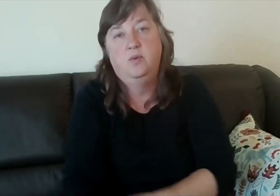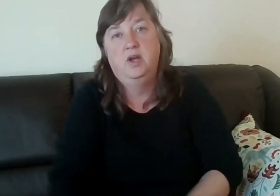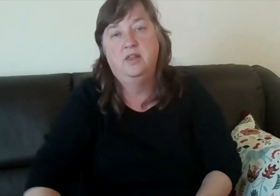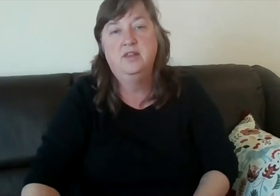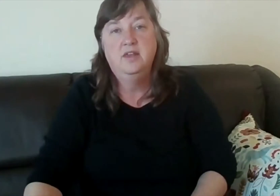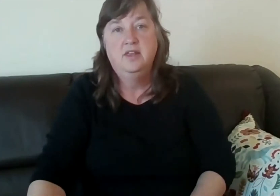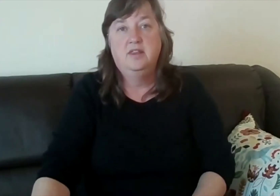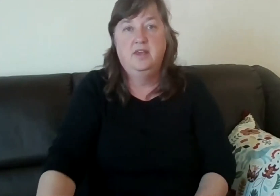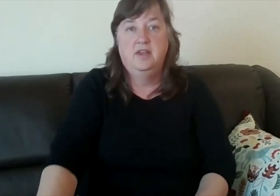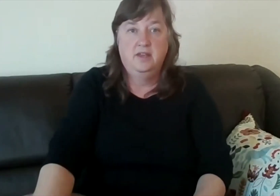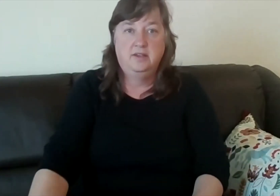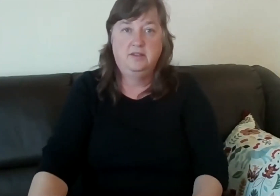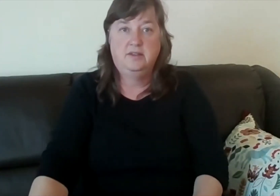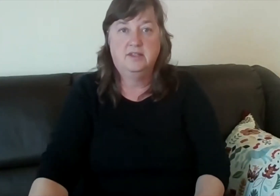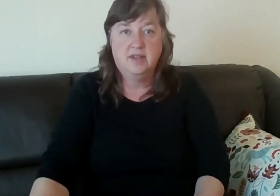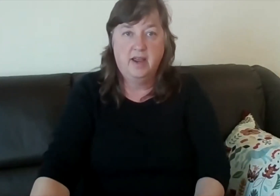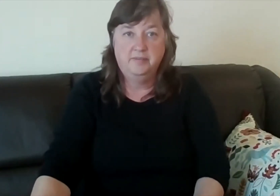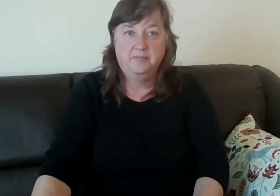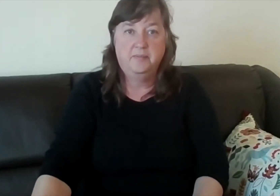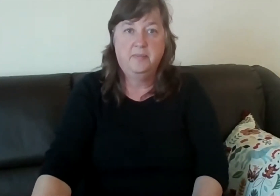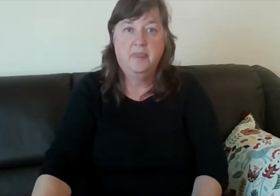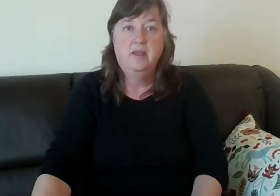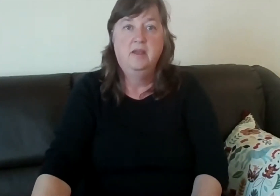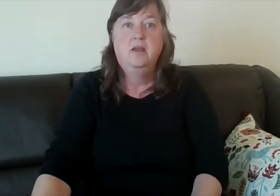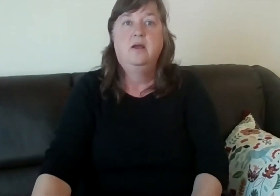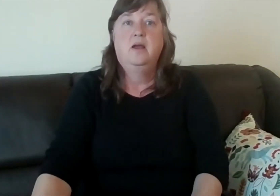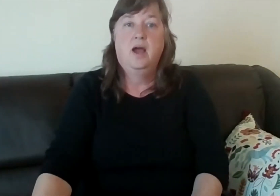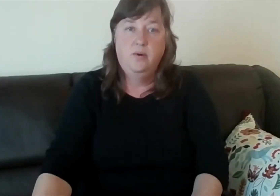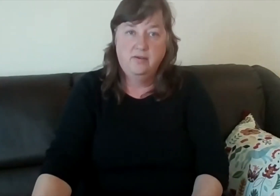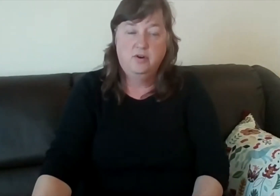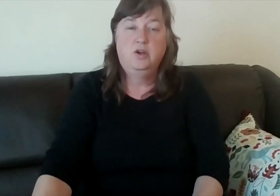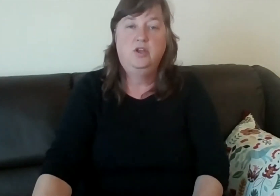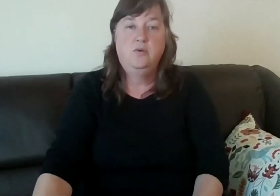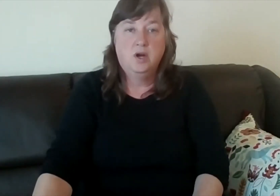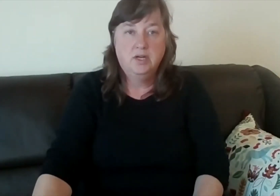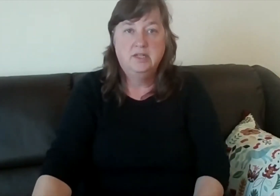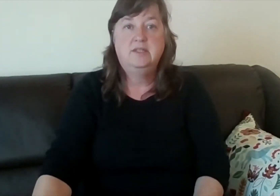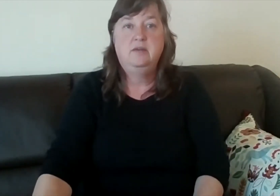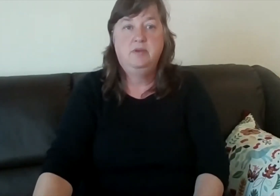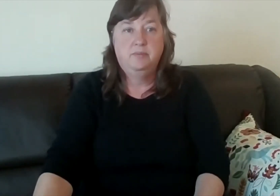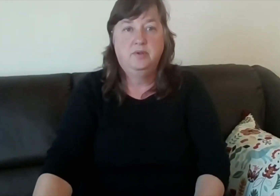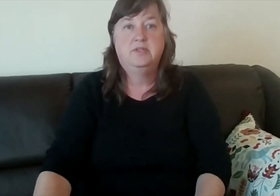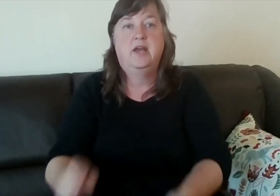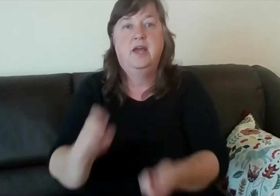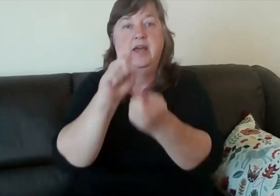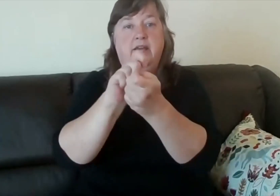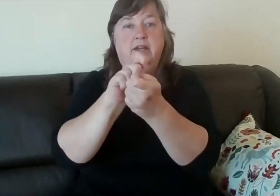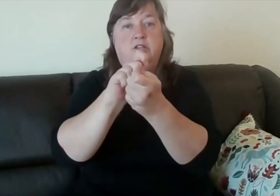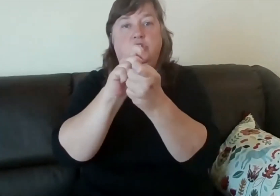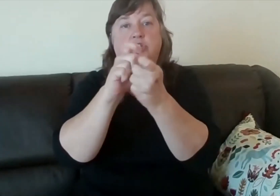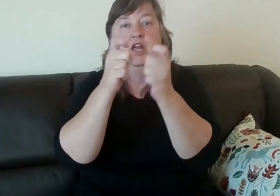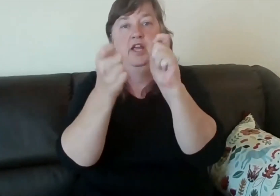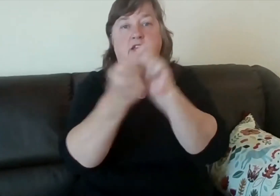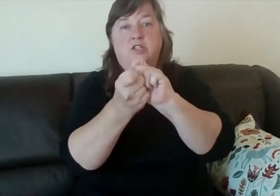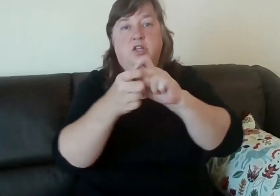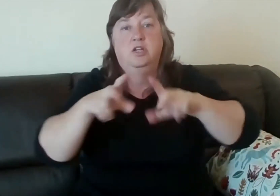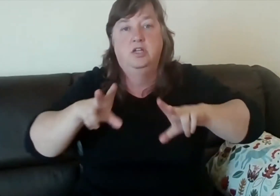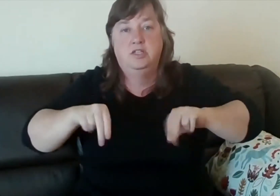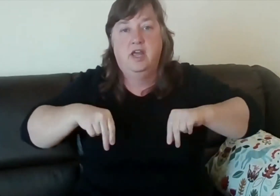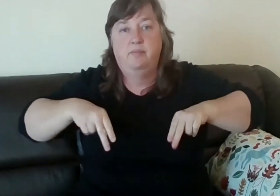with the sign. However, you are going to see people say, change